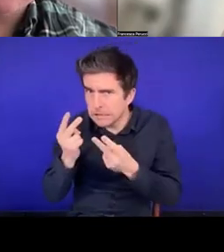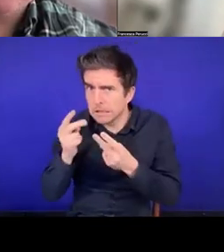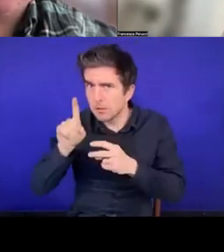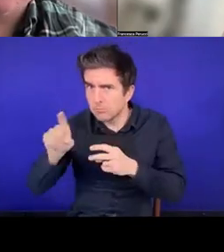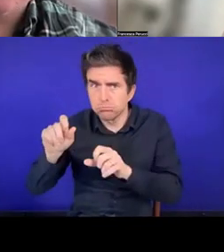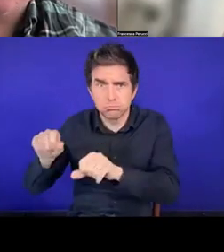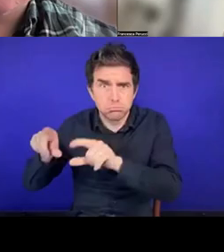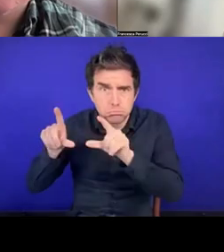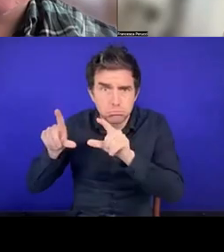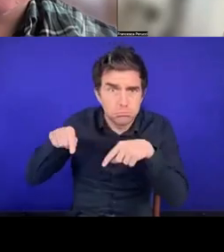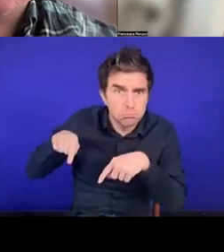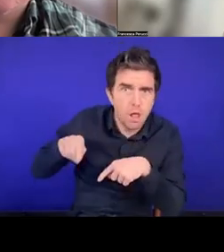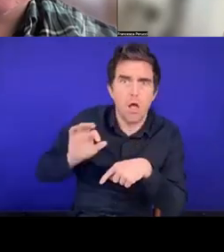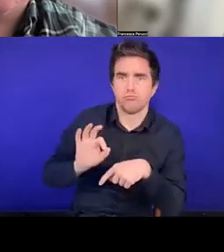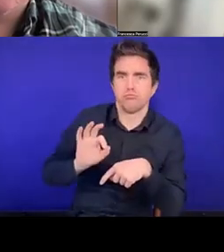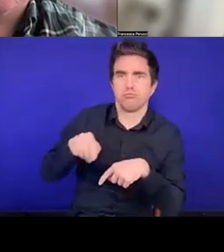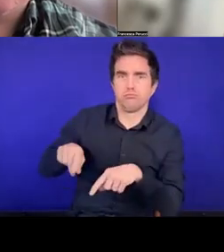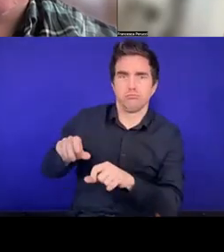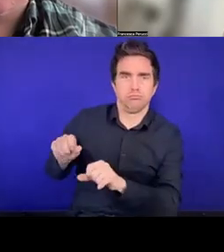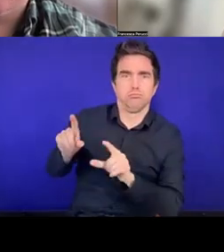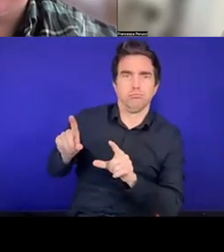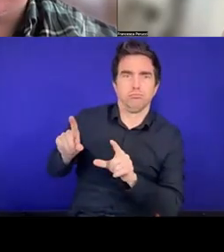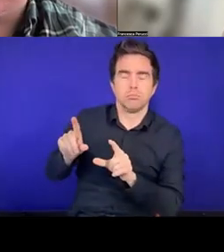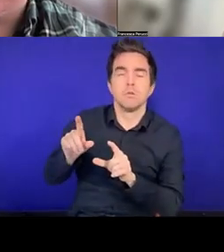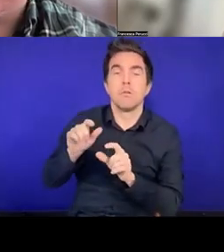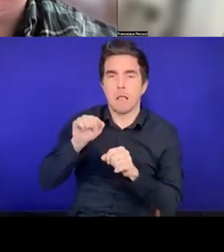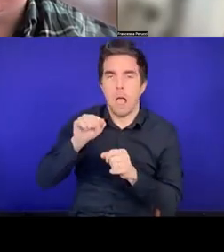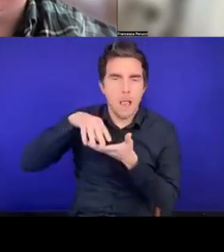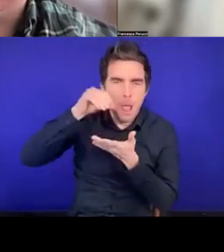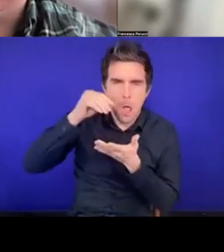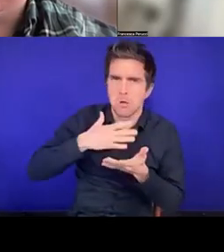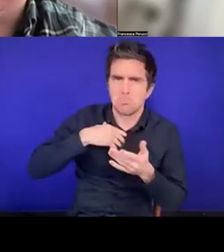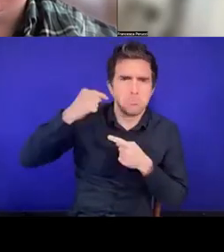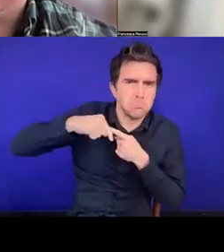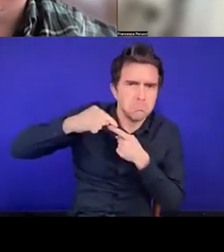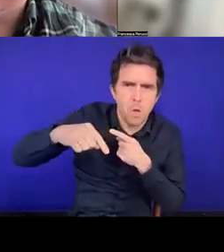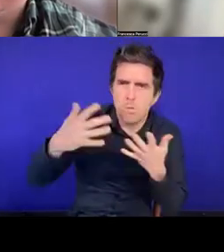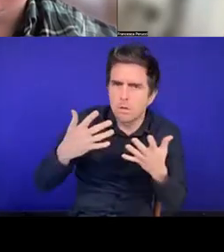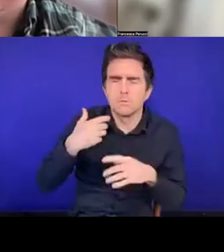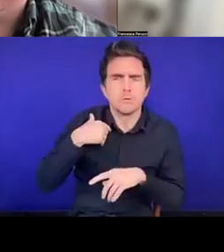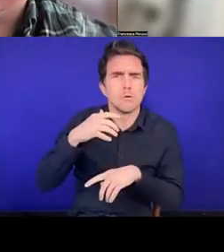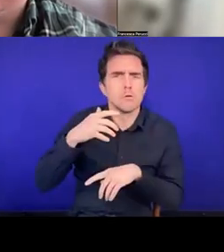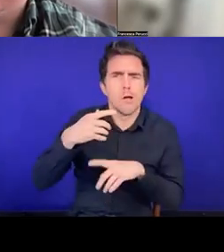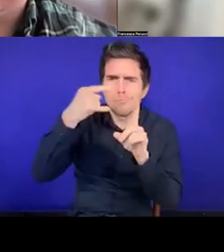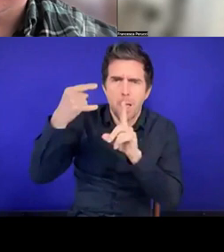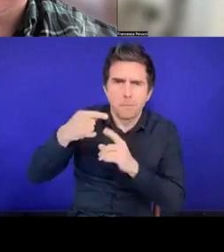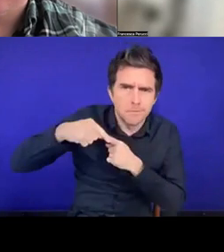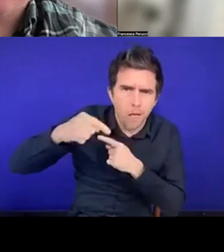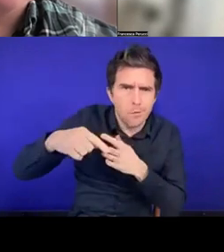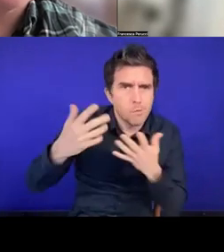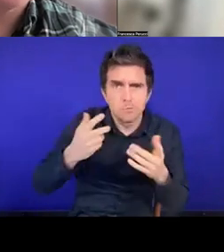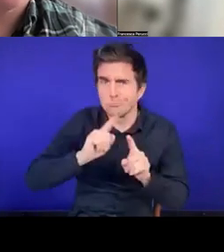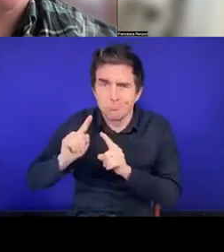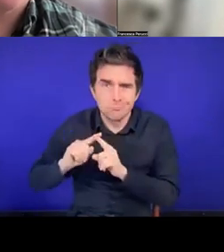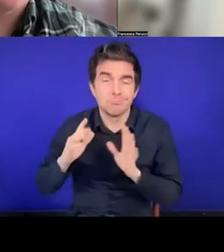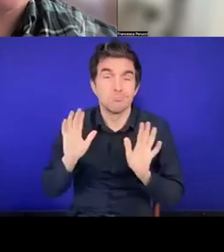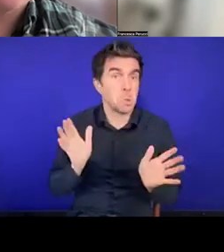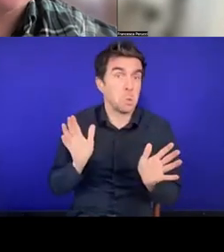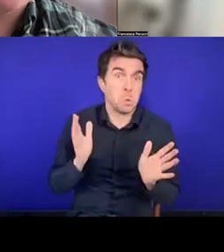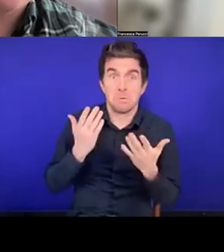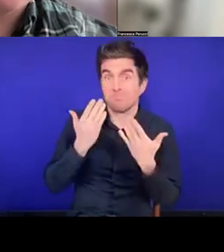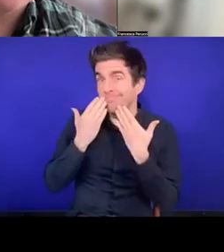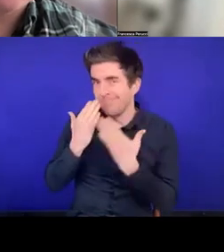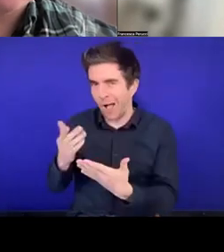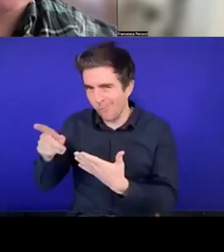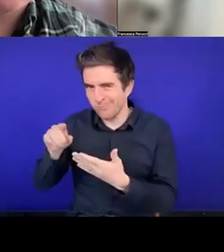material we normally share there. Yes, it's there. Thank you so much, Raquel. Okay, well, thank you so much to our